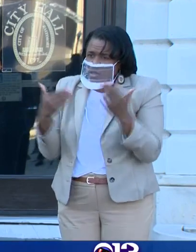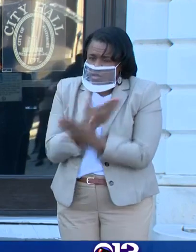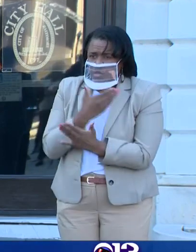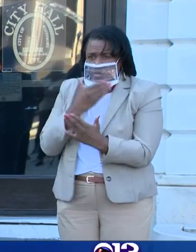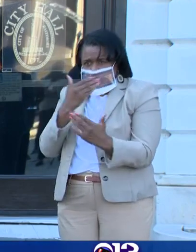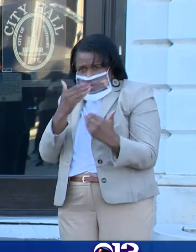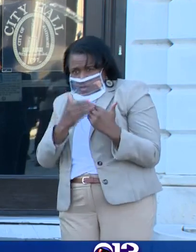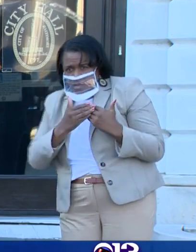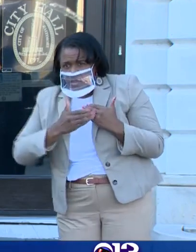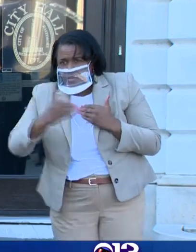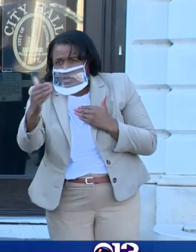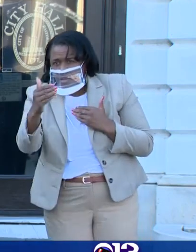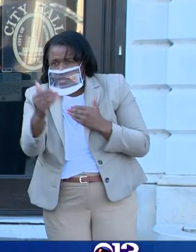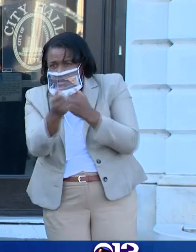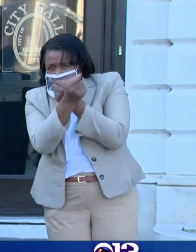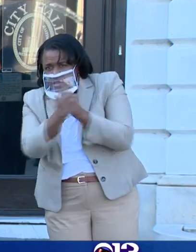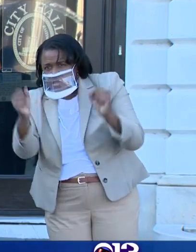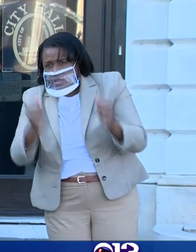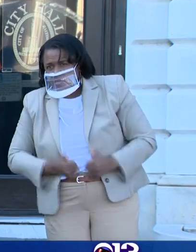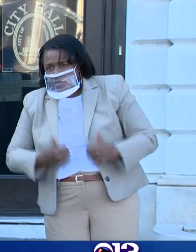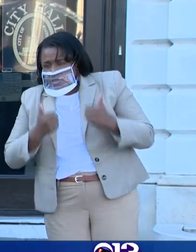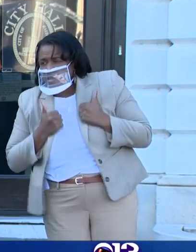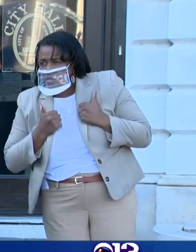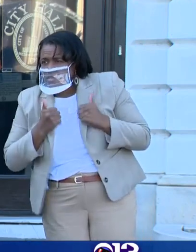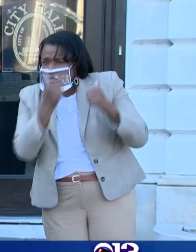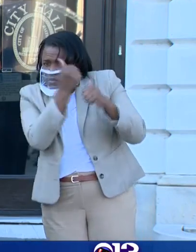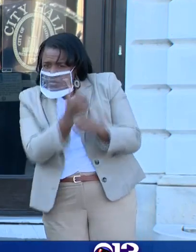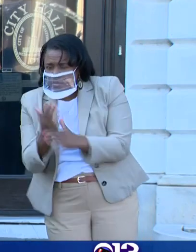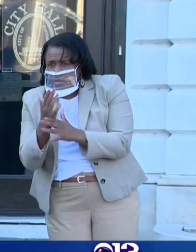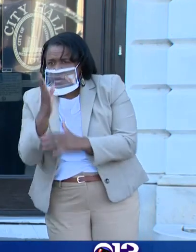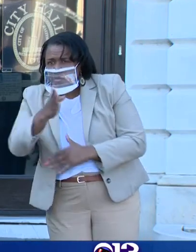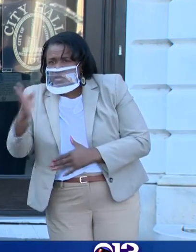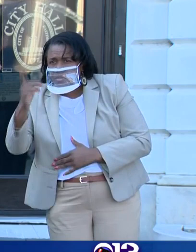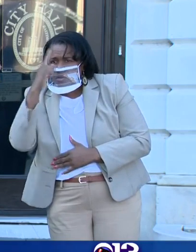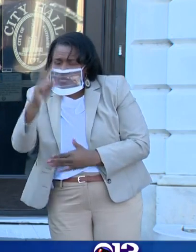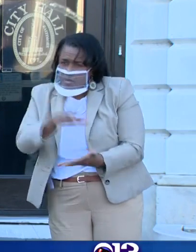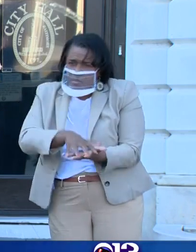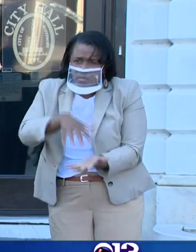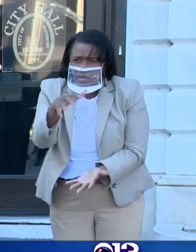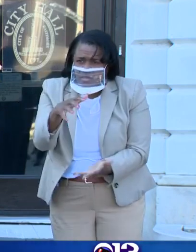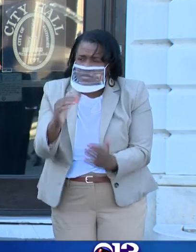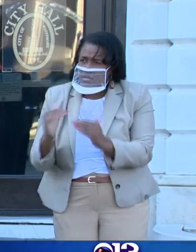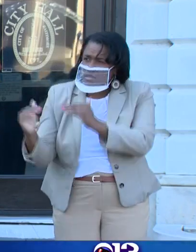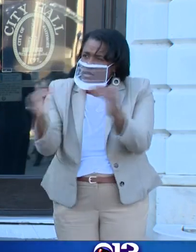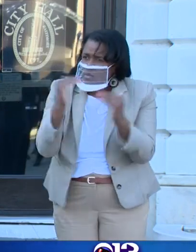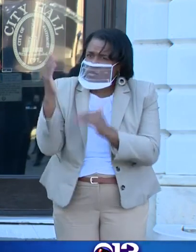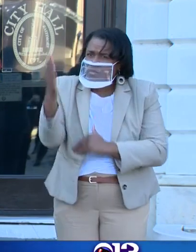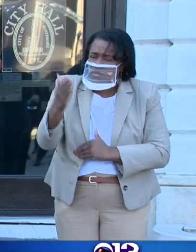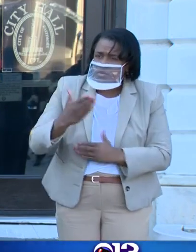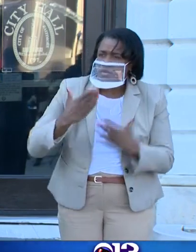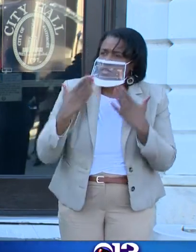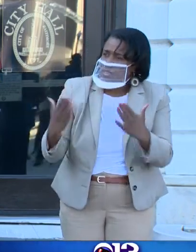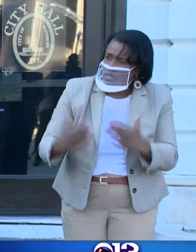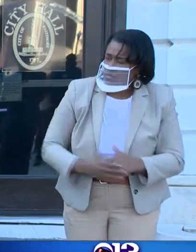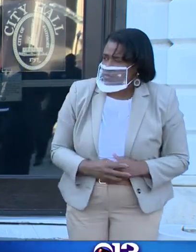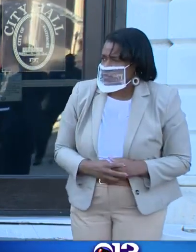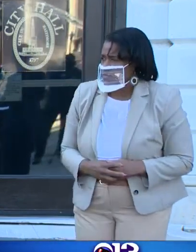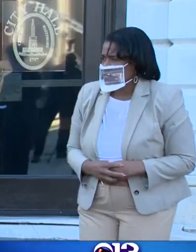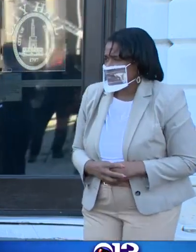path, save lives, and prepare Baltimore for a prosperous and equitable future. Thank